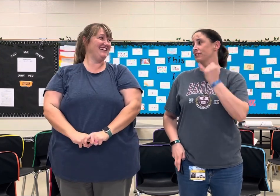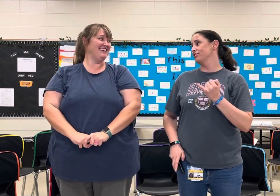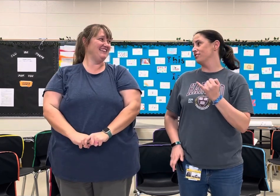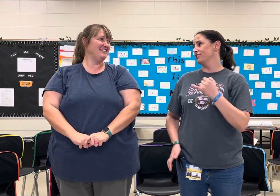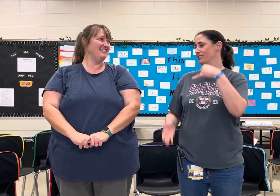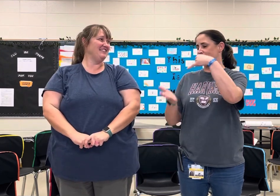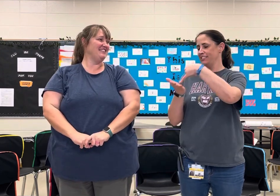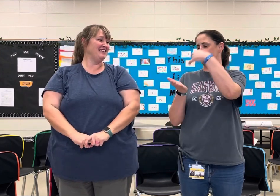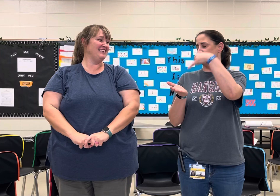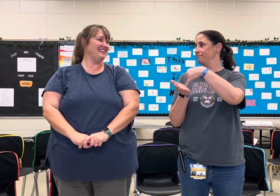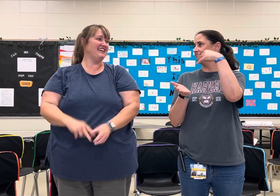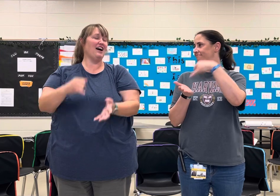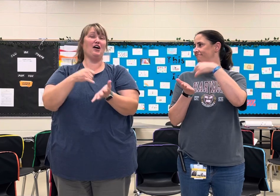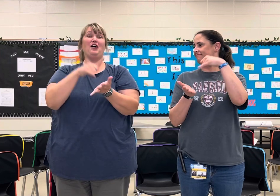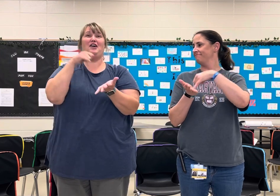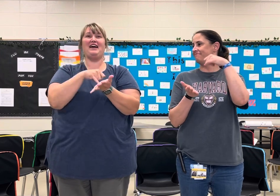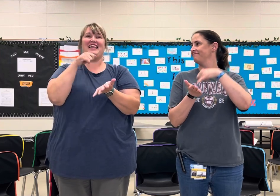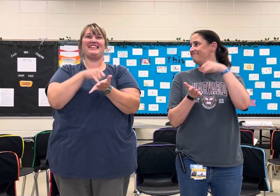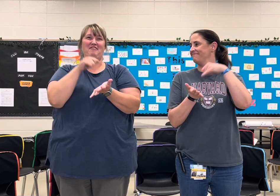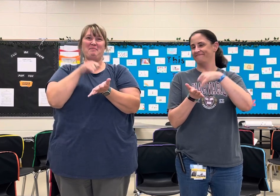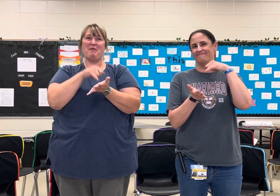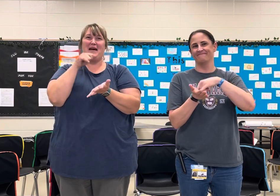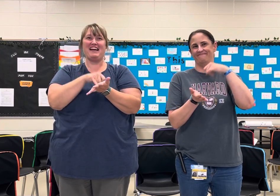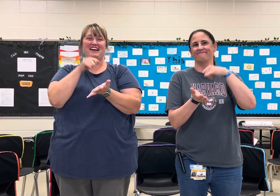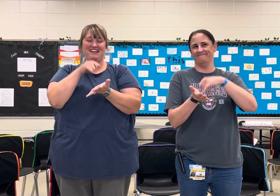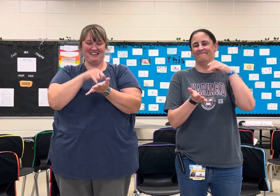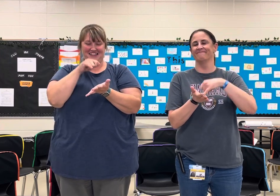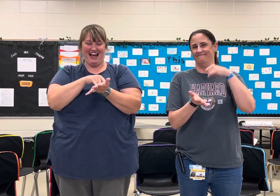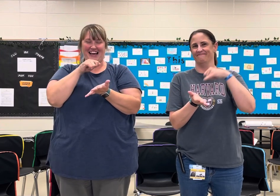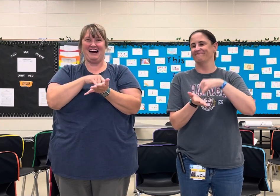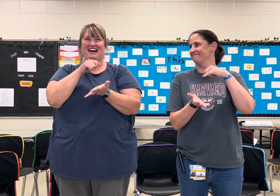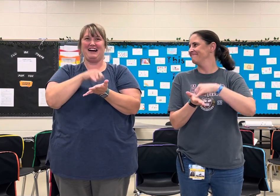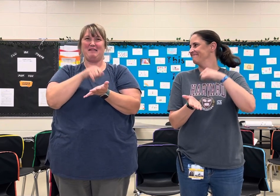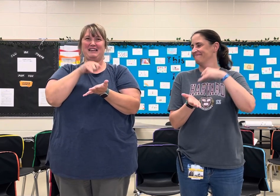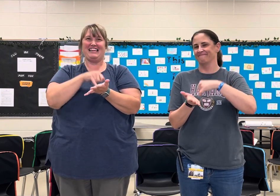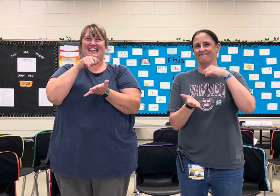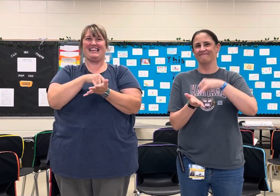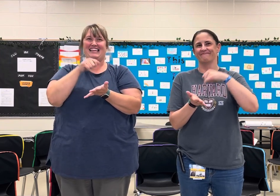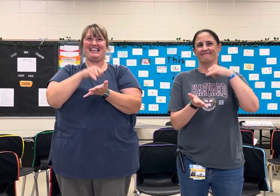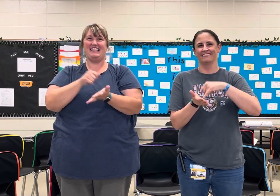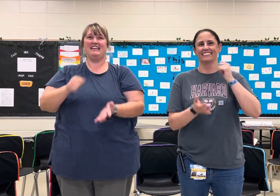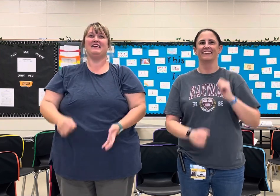there's also this one. Oh, I like that one more better. IHOP. Hee hee hee.